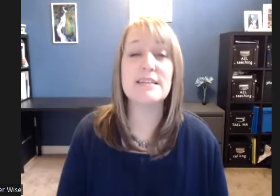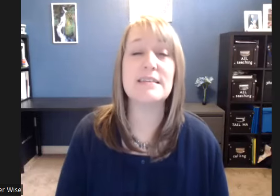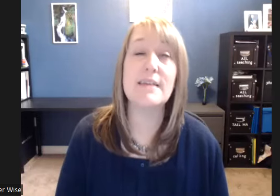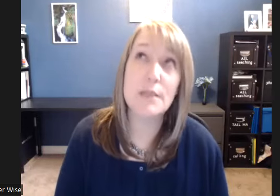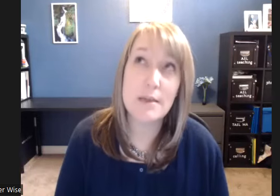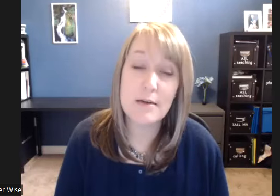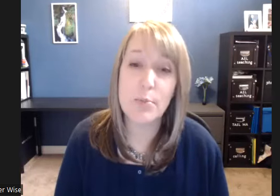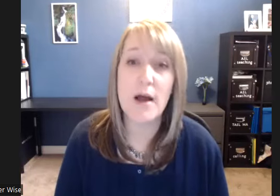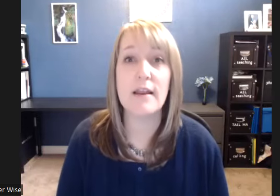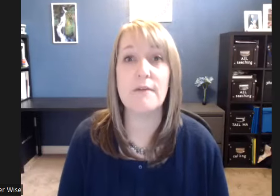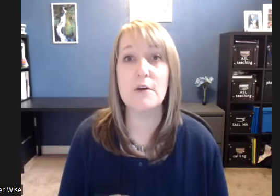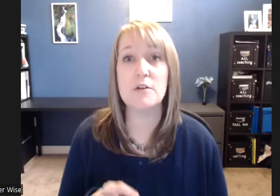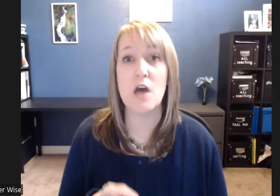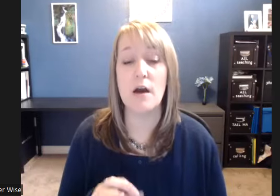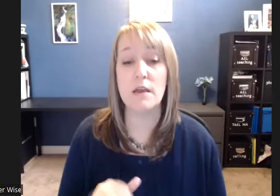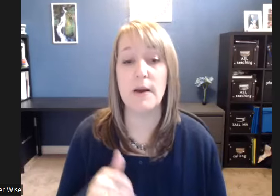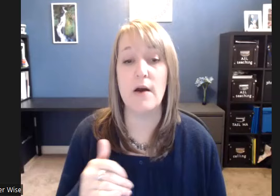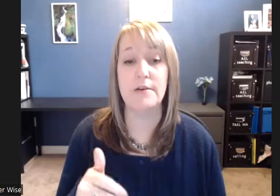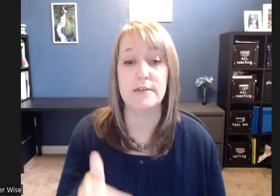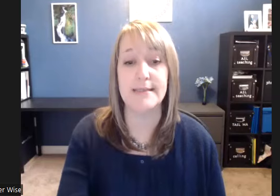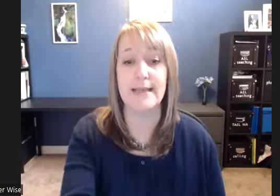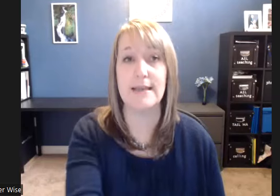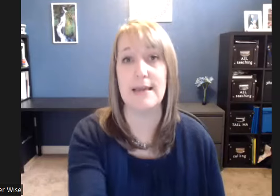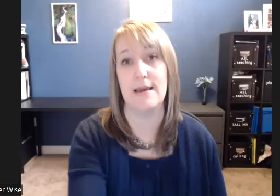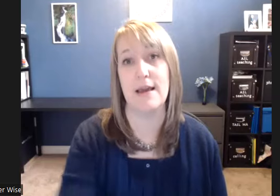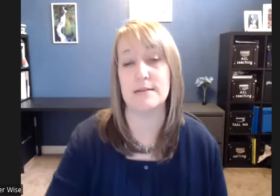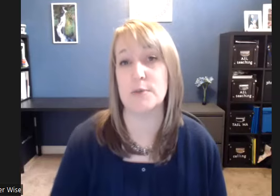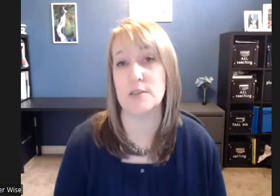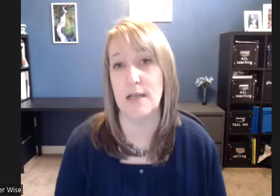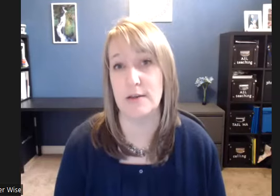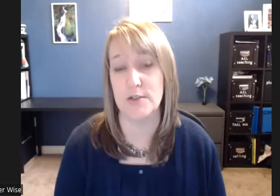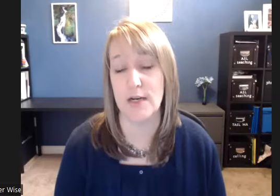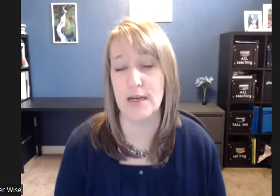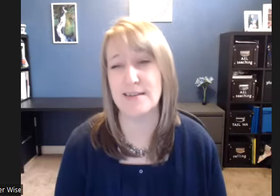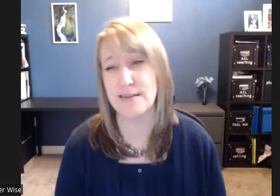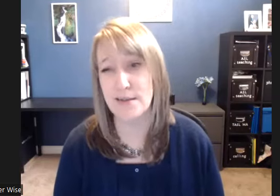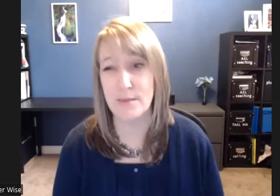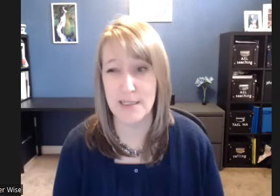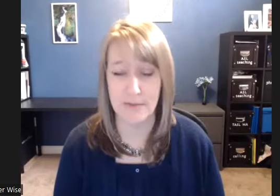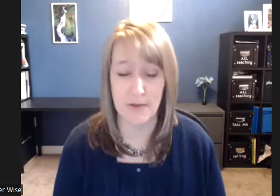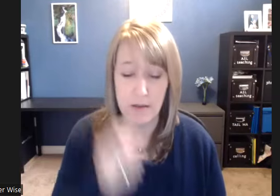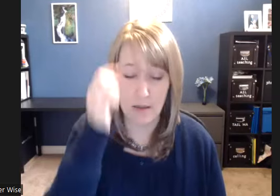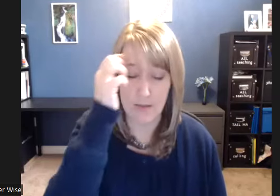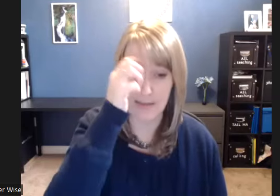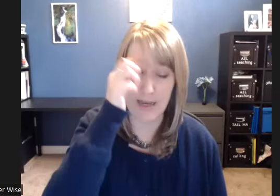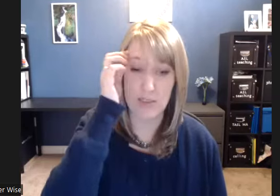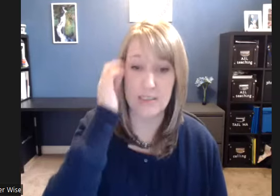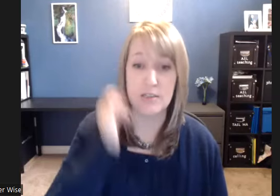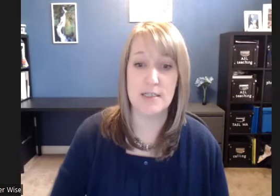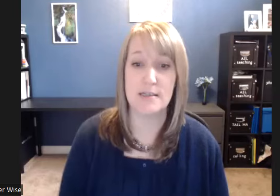is similar, but if you're talking about understanding as a personality trait, it's a little bit different. The sign is just adjusted